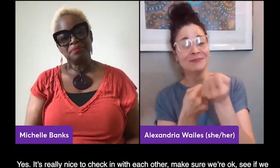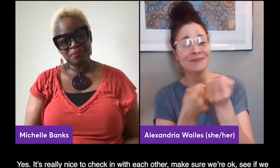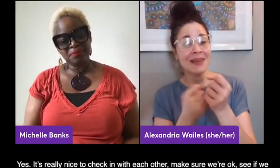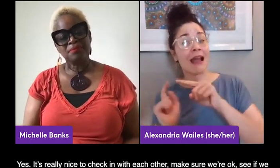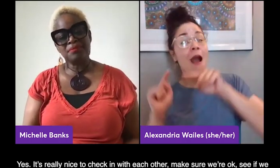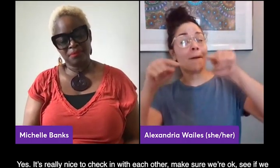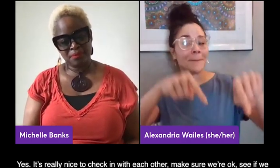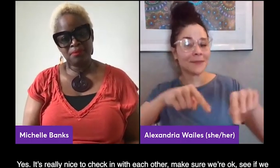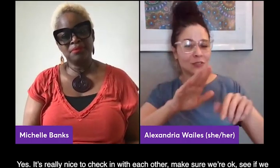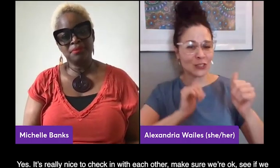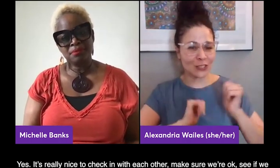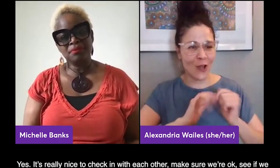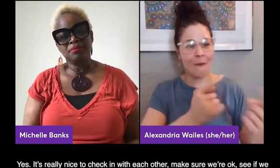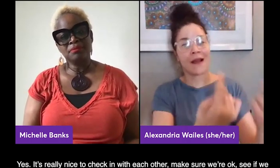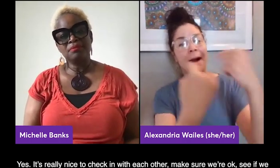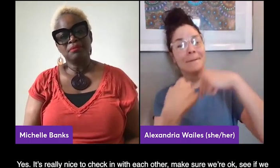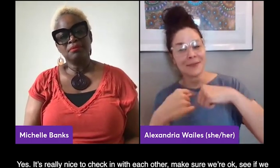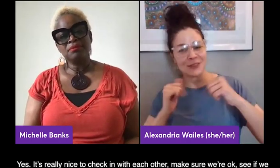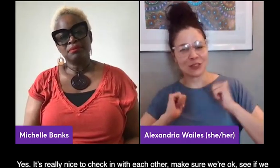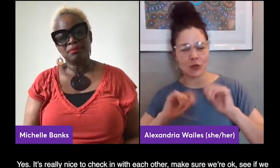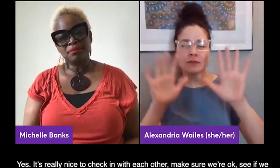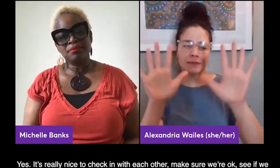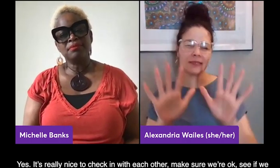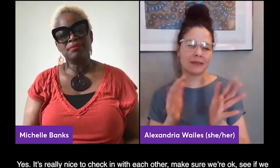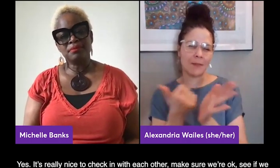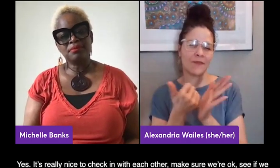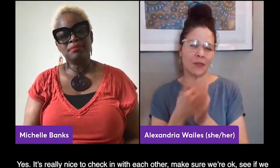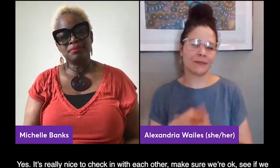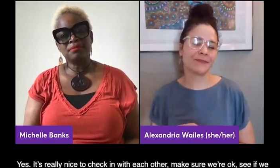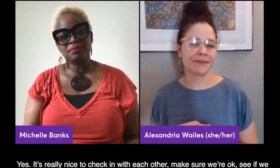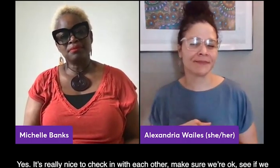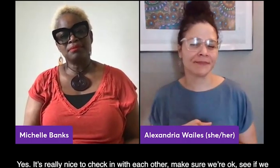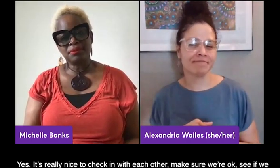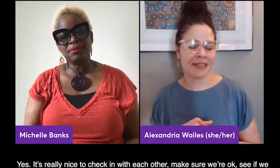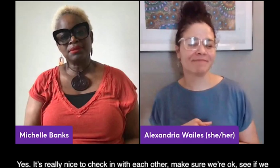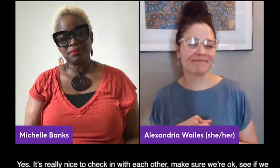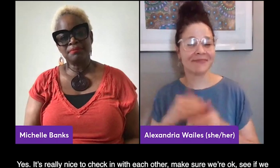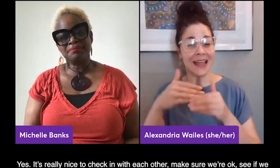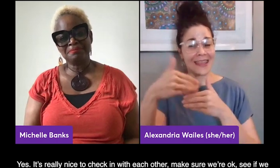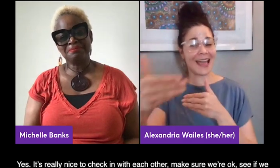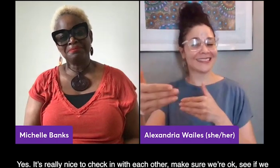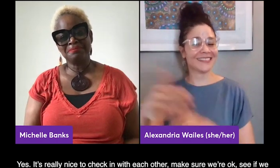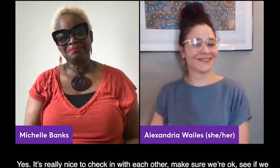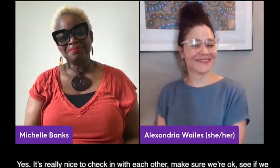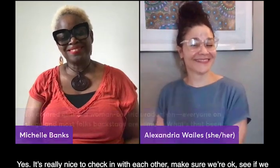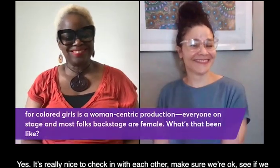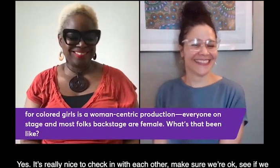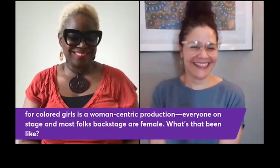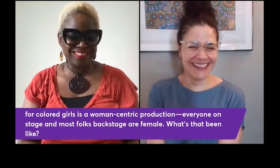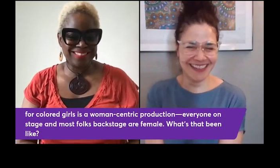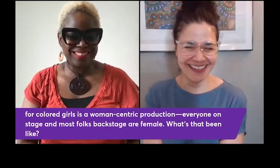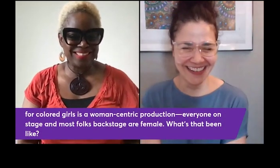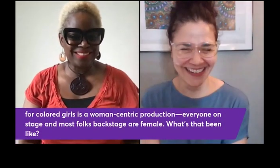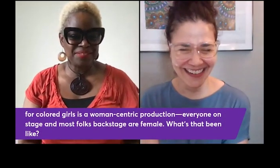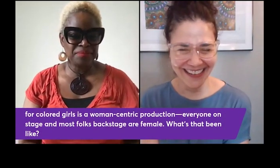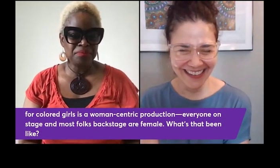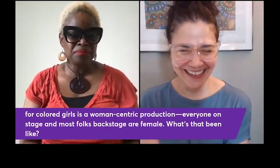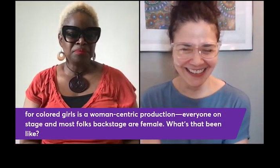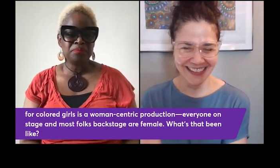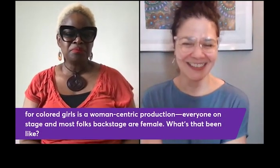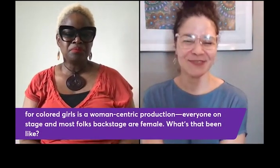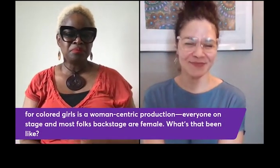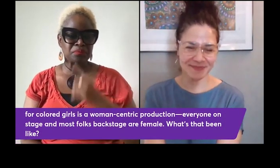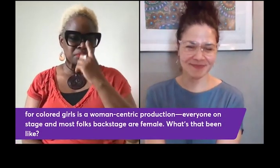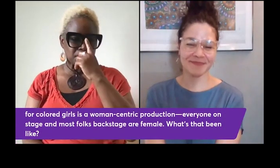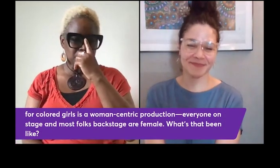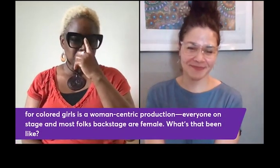we need anything and offer support, attend each other's shows. It's very helpful. Next question. For Colored